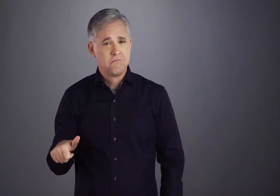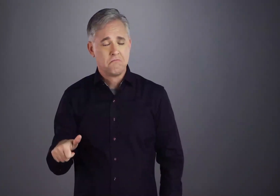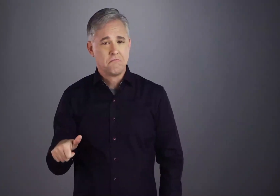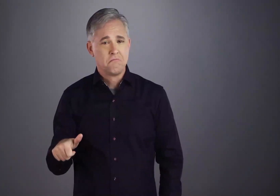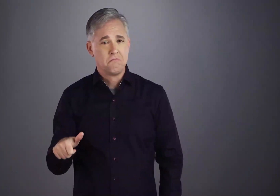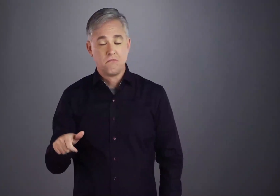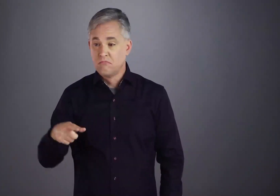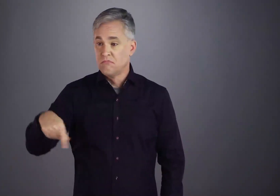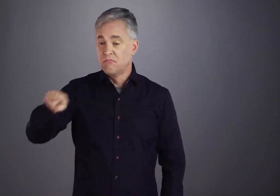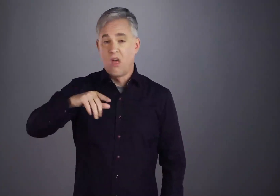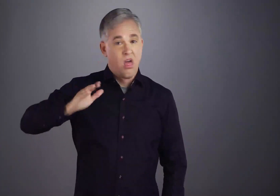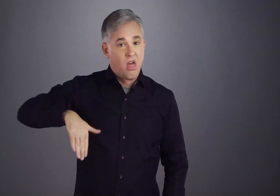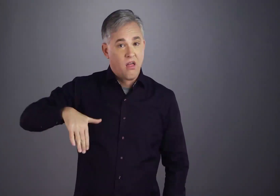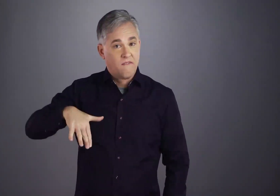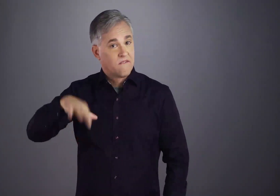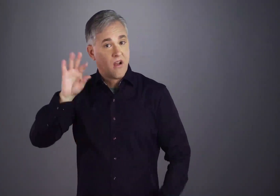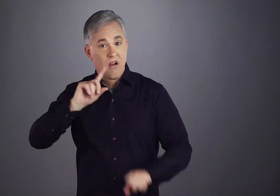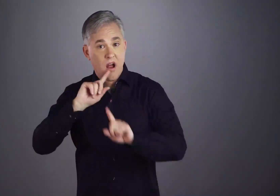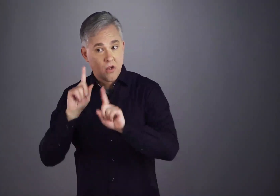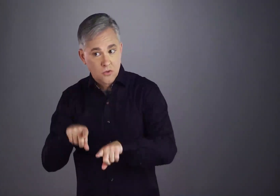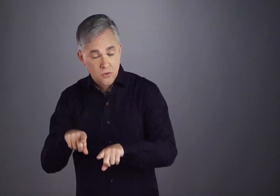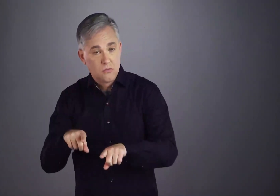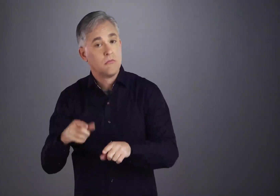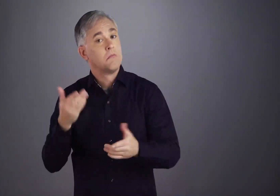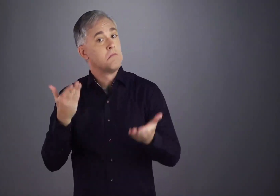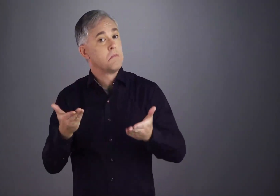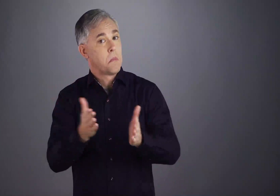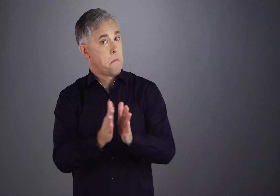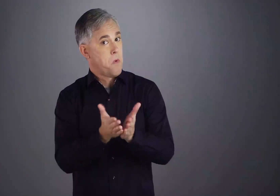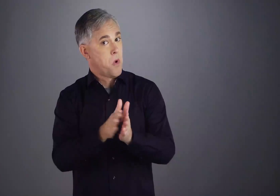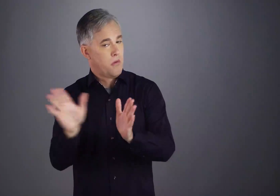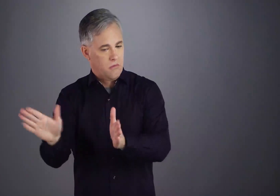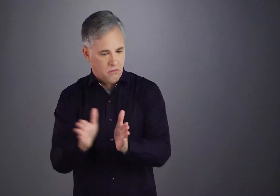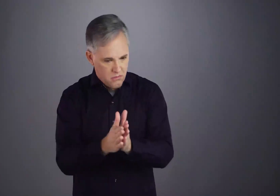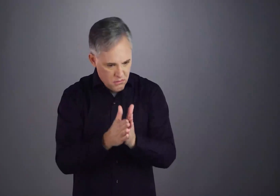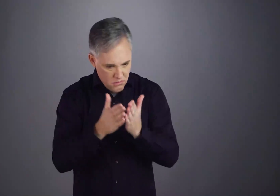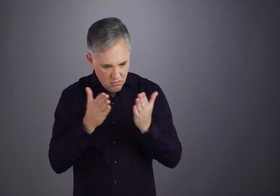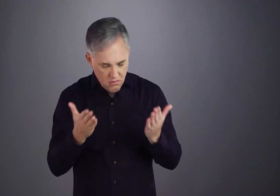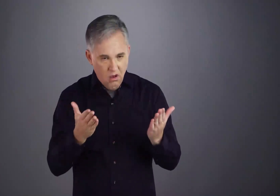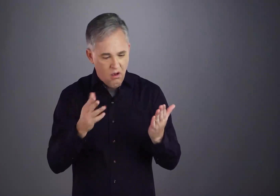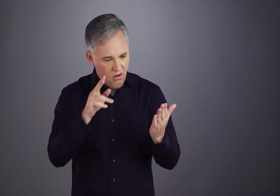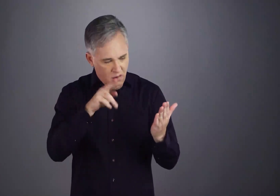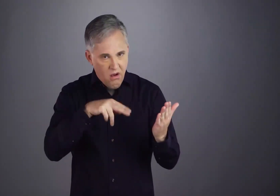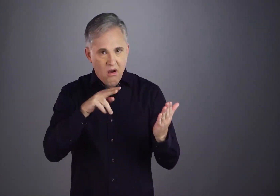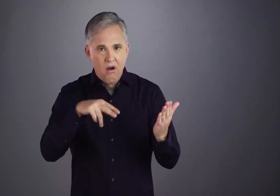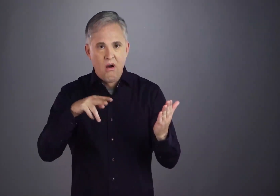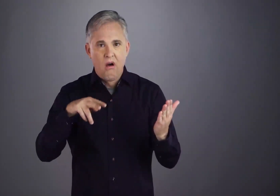hope that all those who have as yet found no answer may begin to find one in the pages of